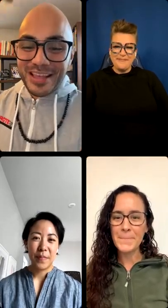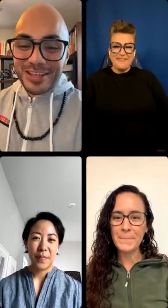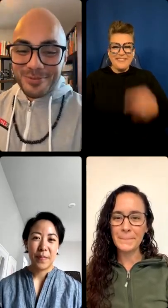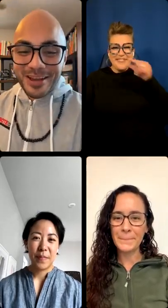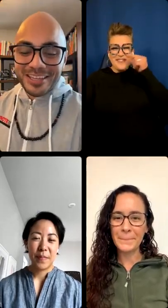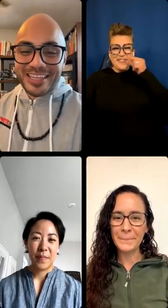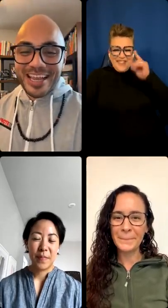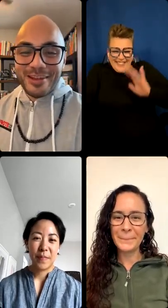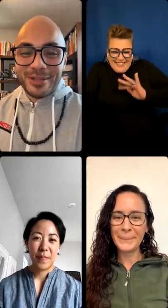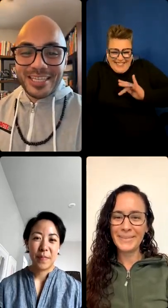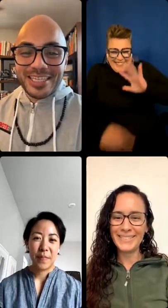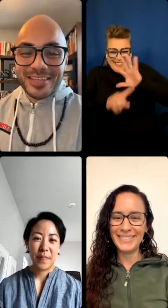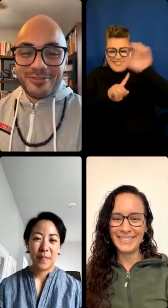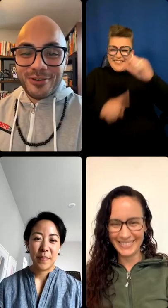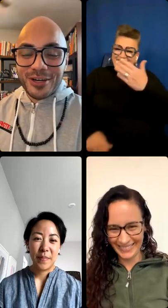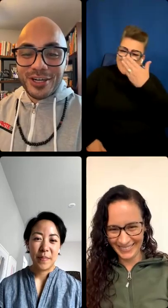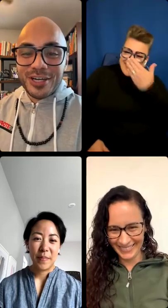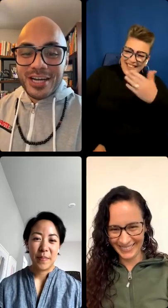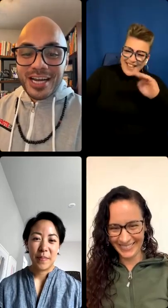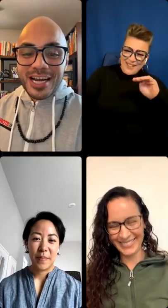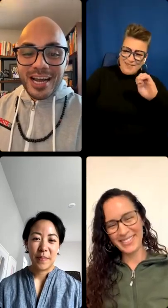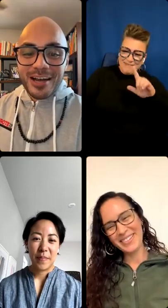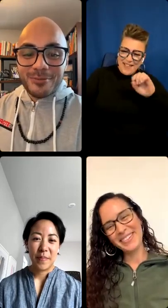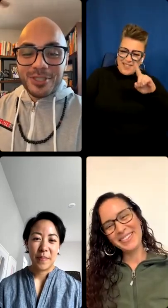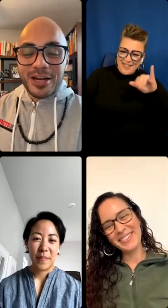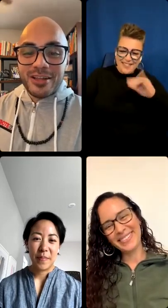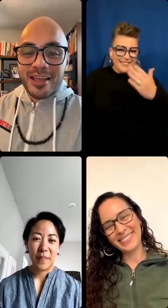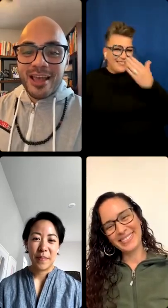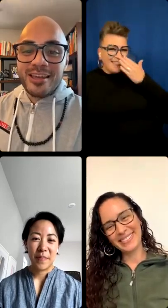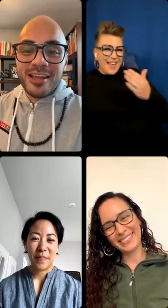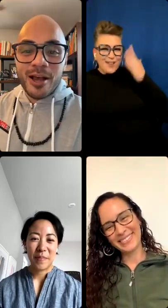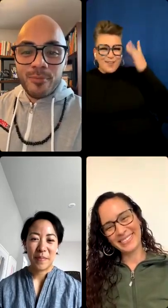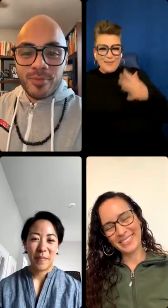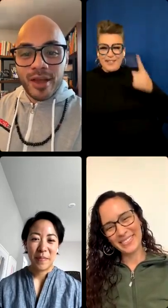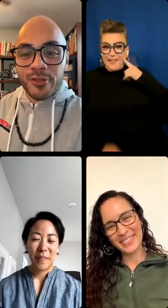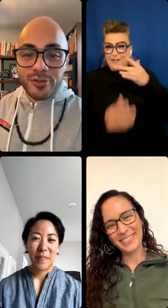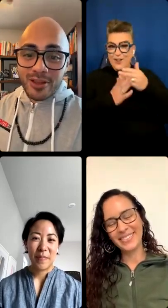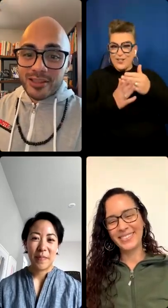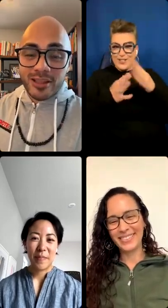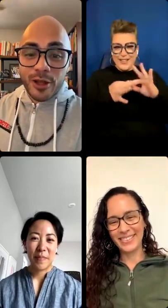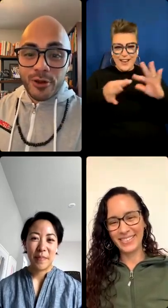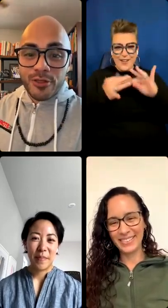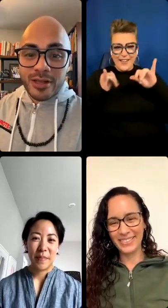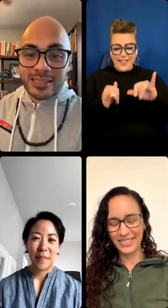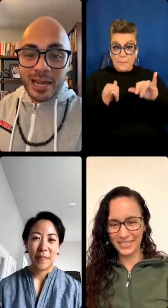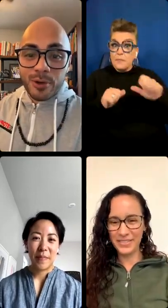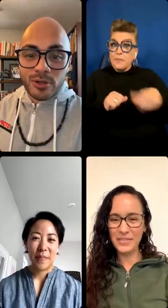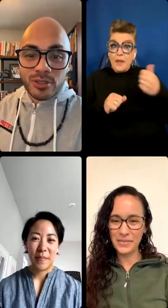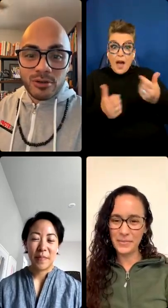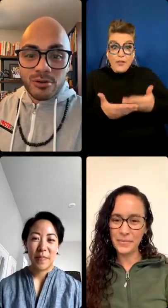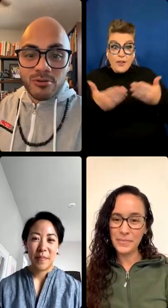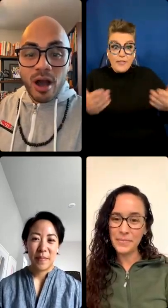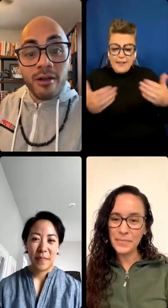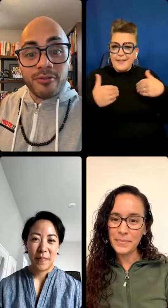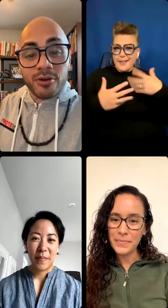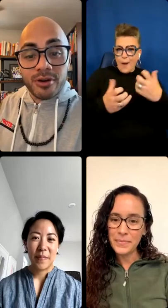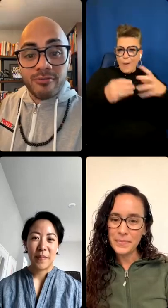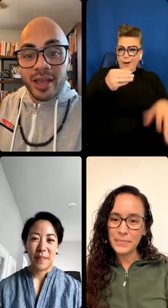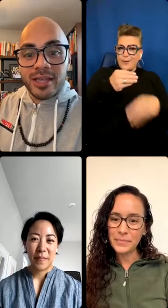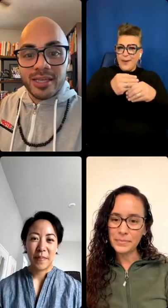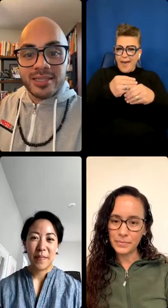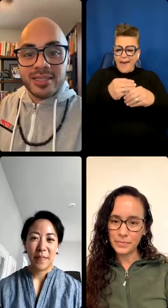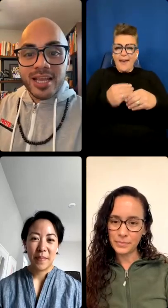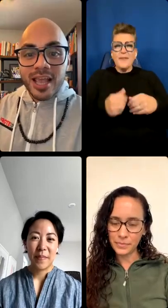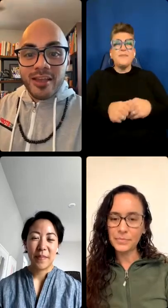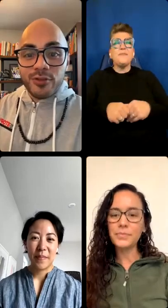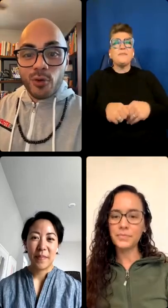Awesome. Thank you, Melody and Melissa, for sharing that. The other things that I would also offer or